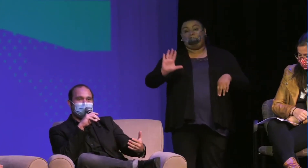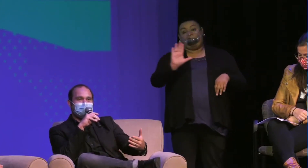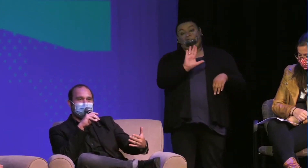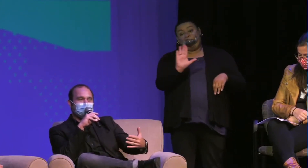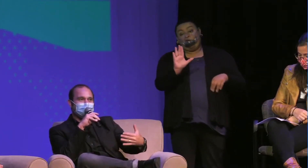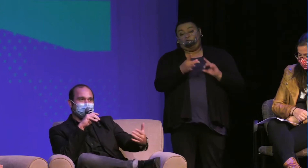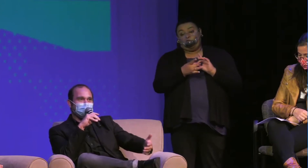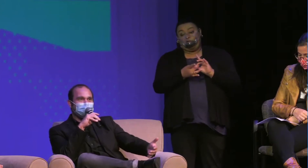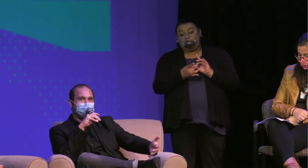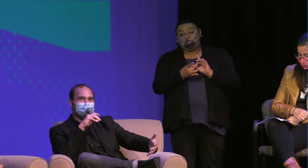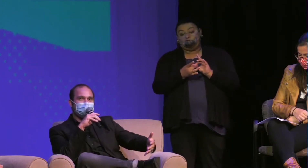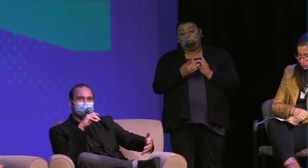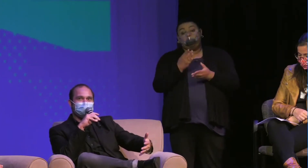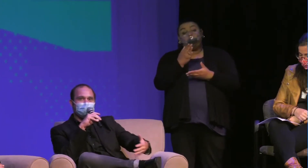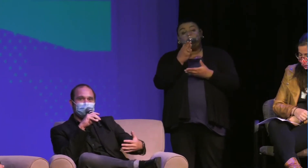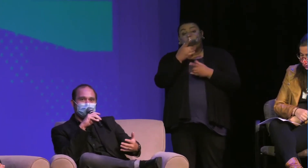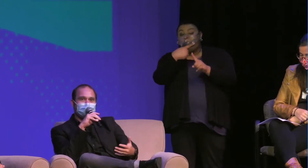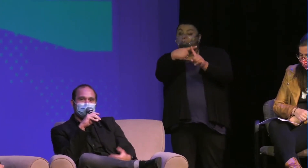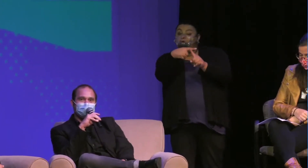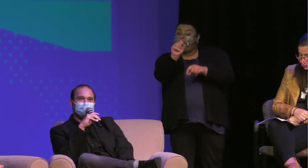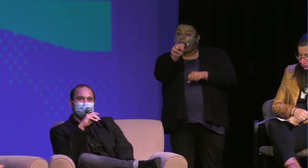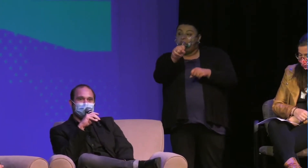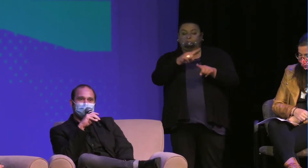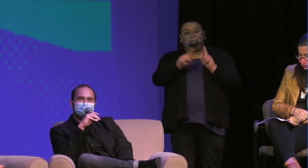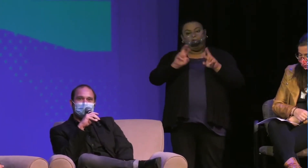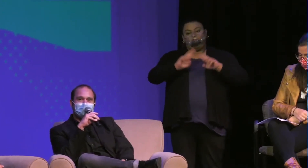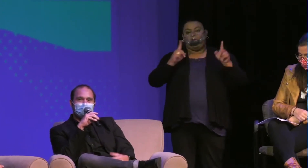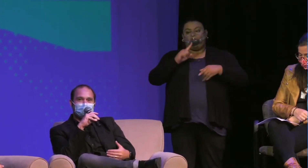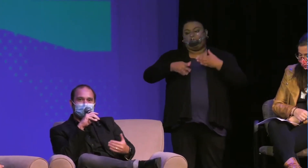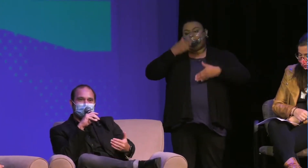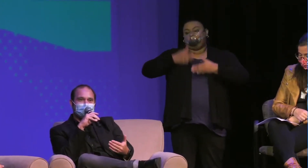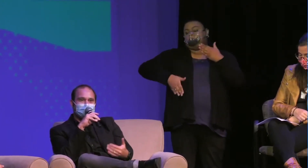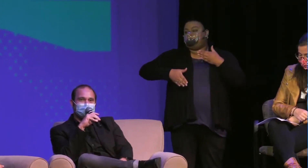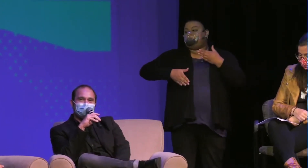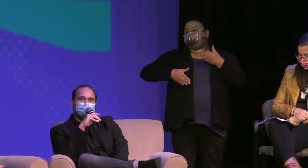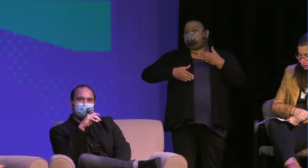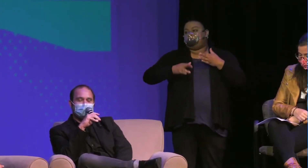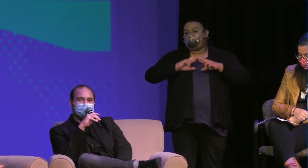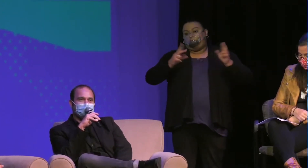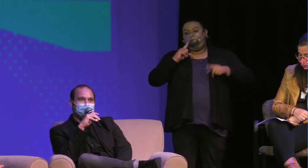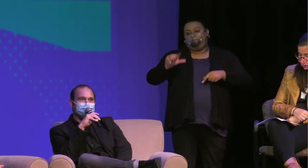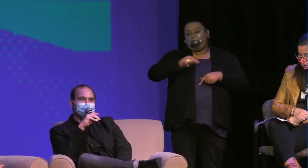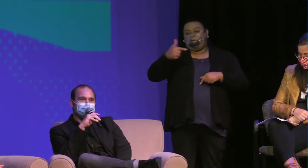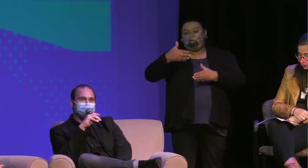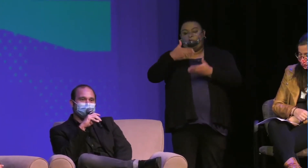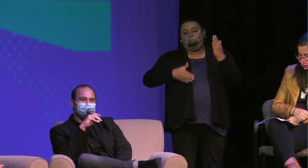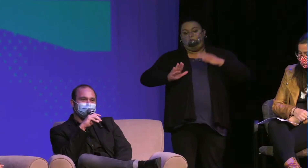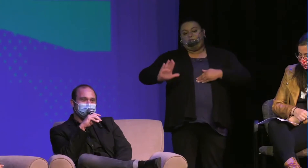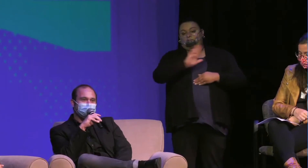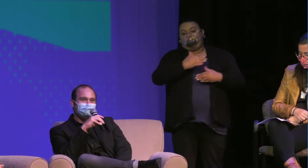been in some ways positive, but was ready to be done and move on to the next point in their lives.